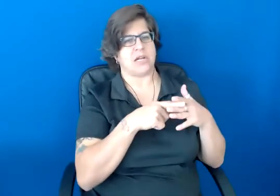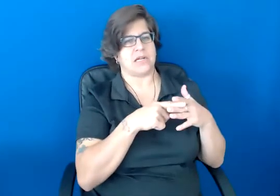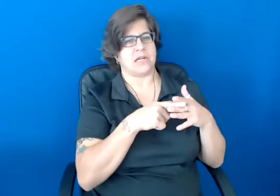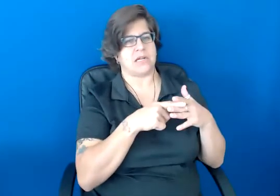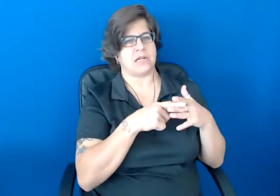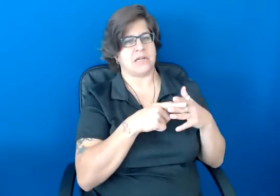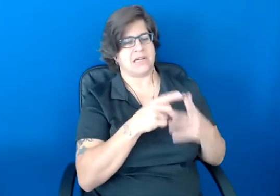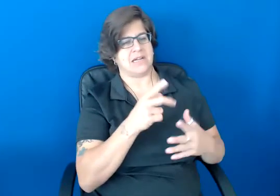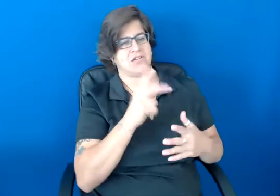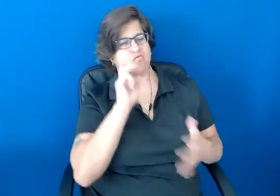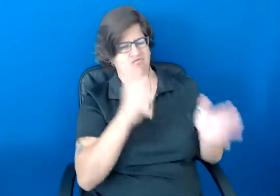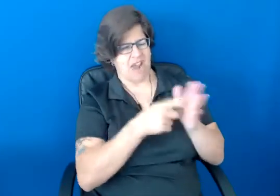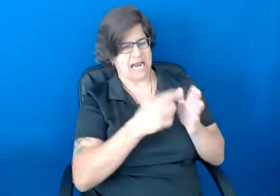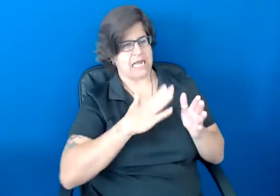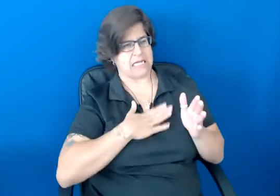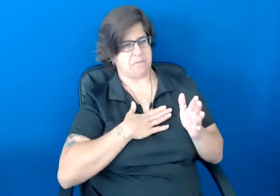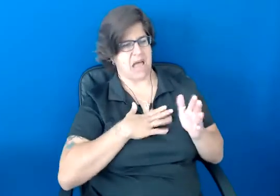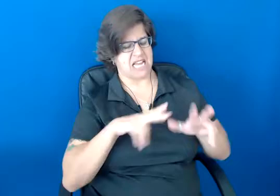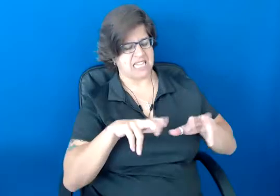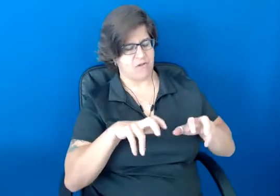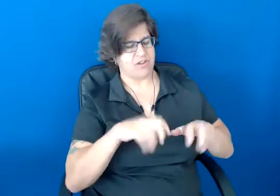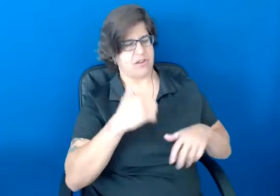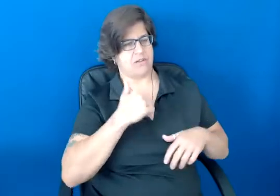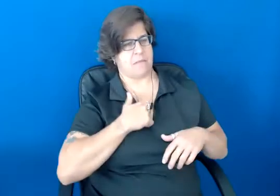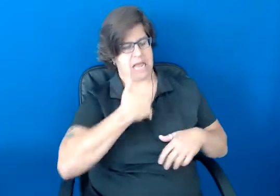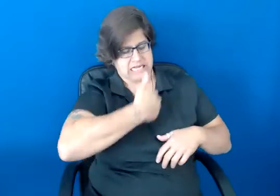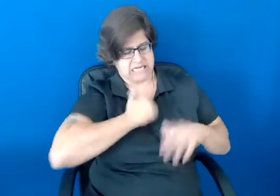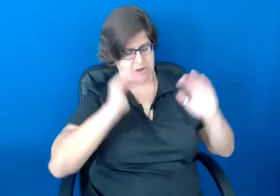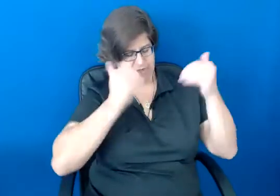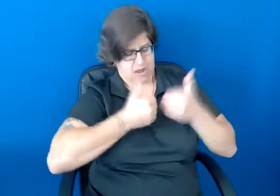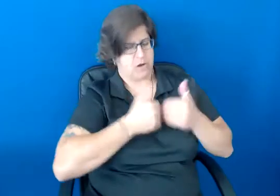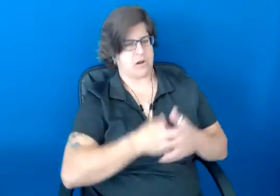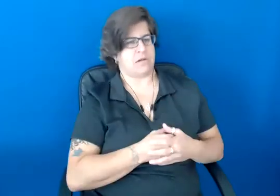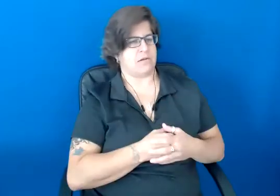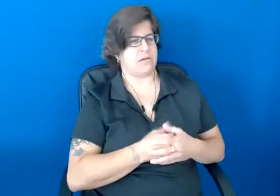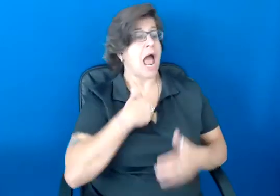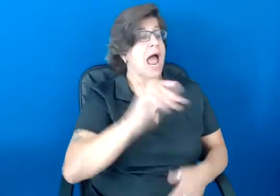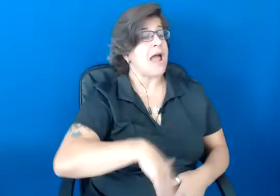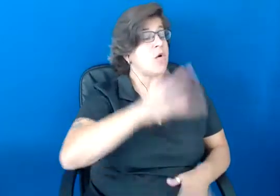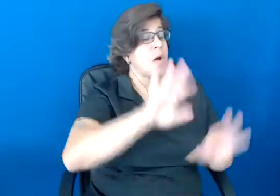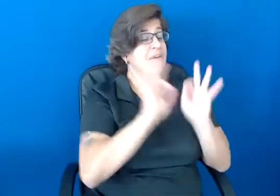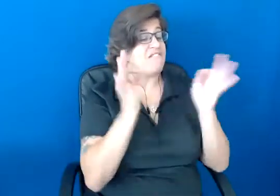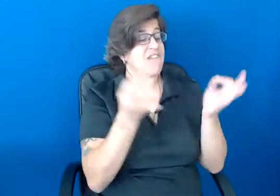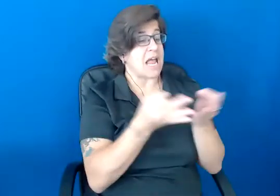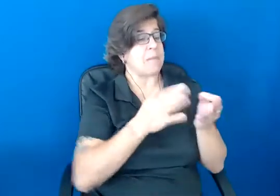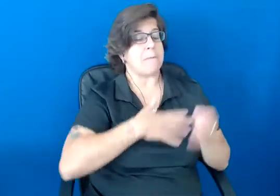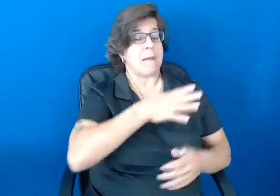see like my selfishness and self-centeredness. I grew up in a family of